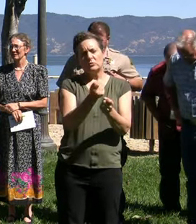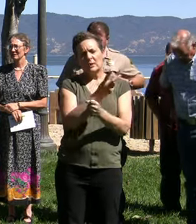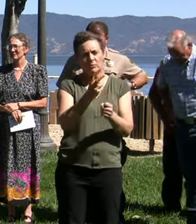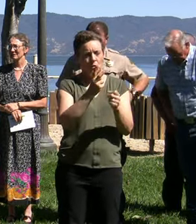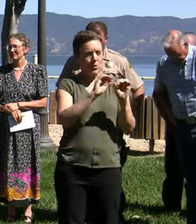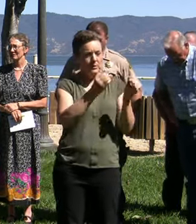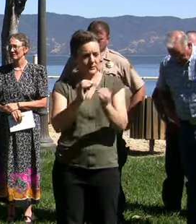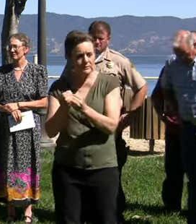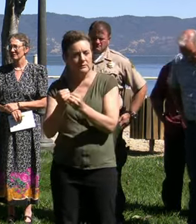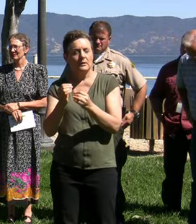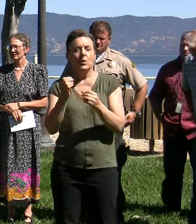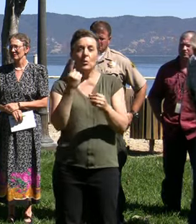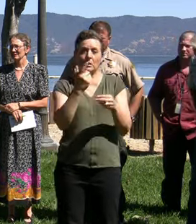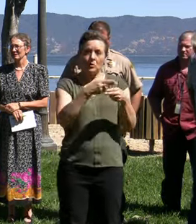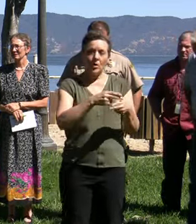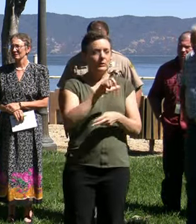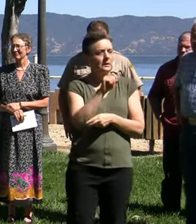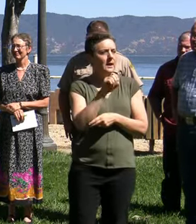Lake County Rising, which is,